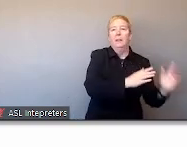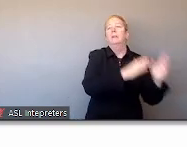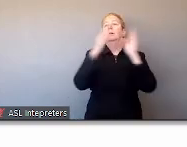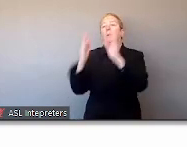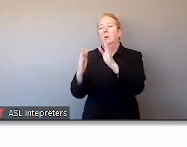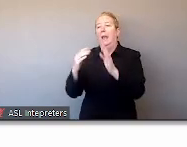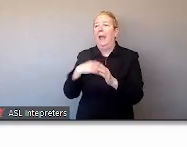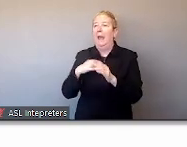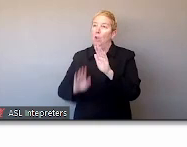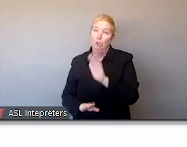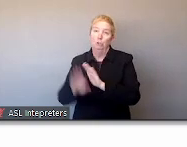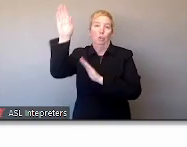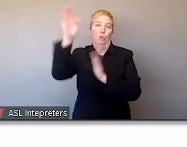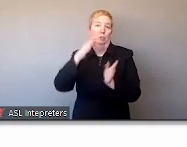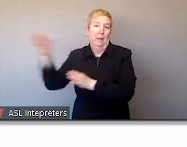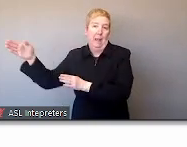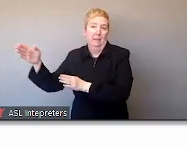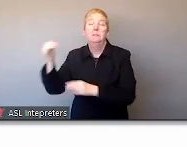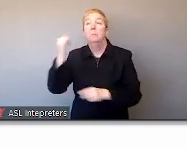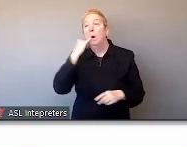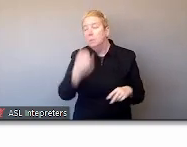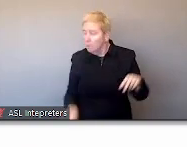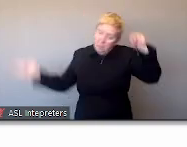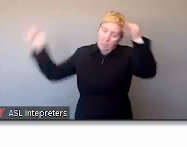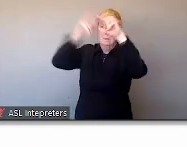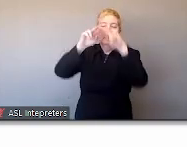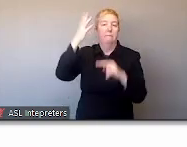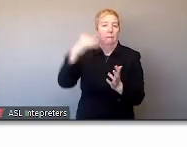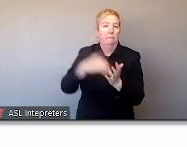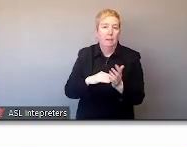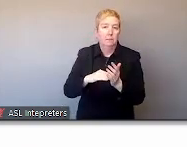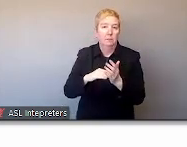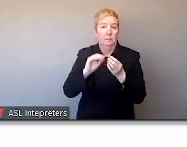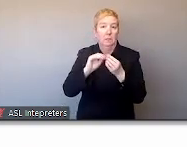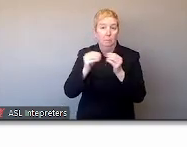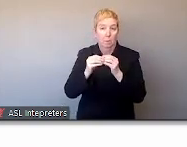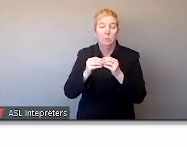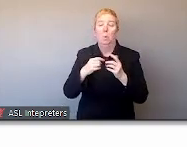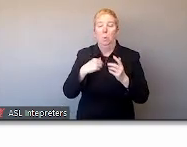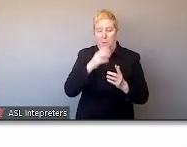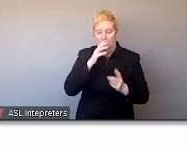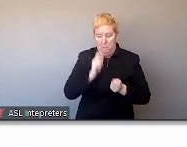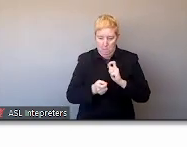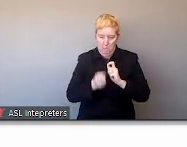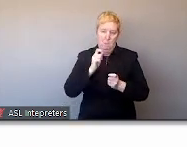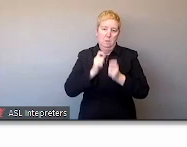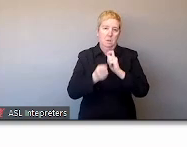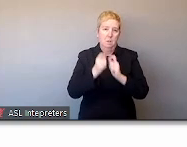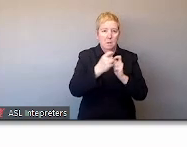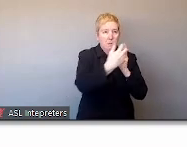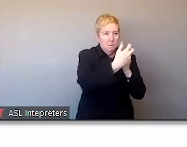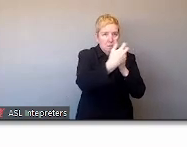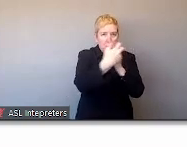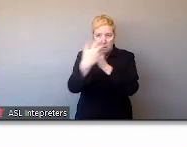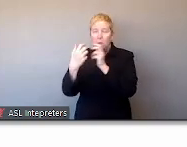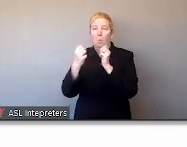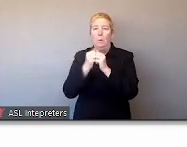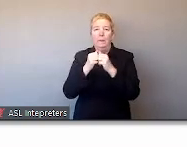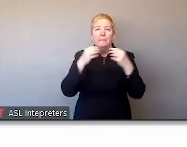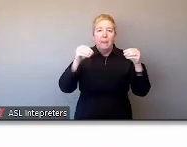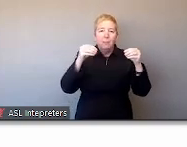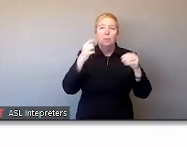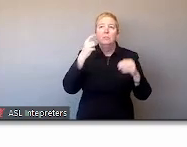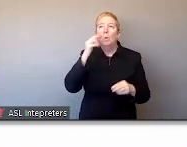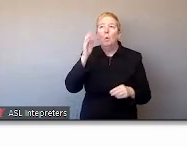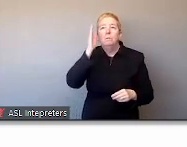do if all of a sudden we have 5,000 cases. And so we are revising our contracts with vendors to prepare for this. We